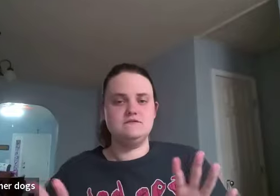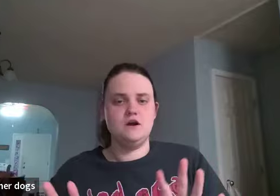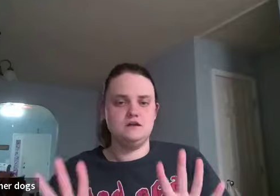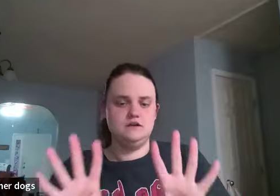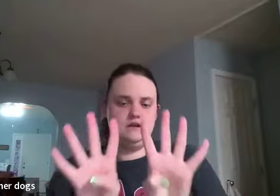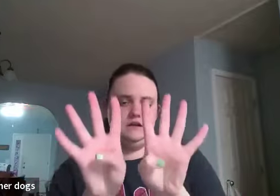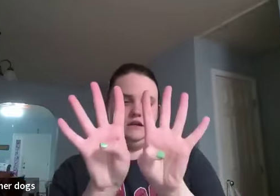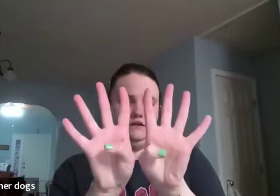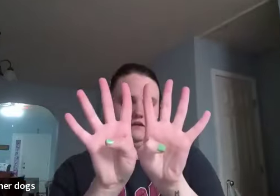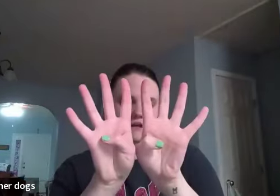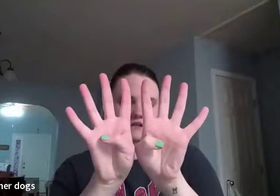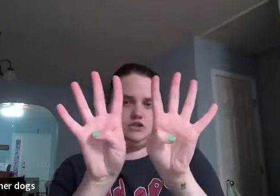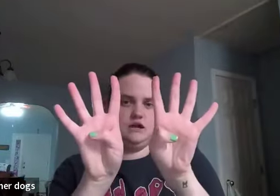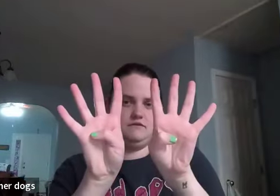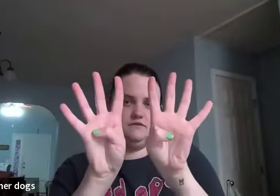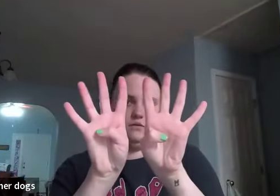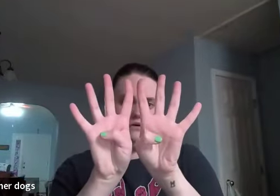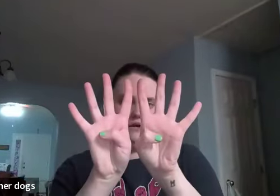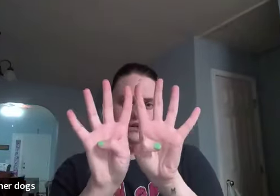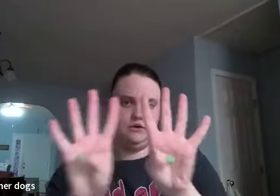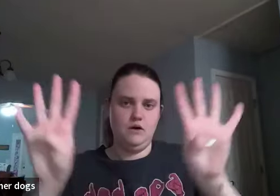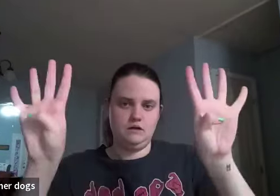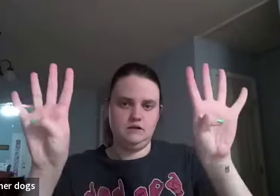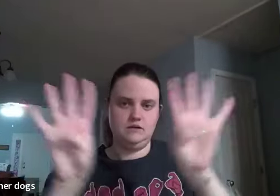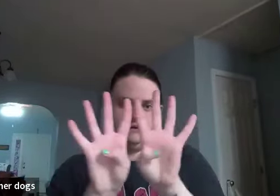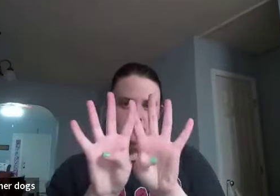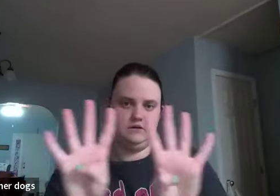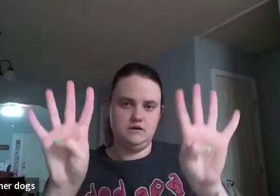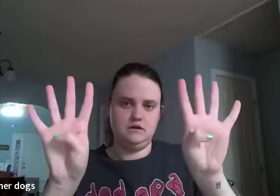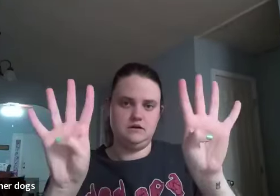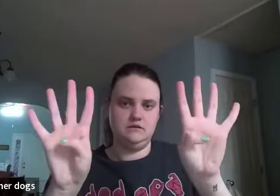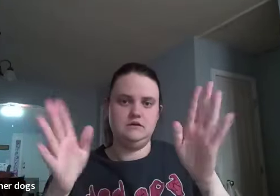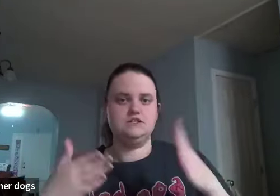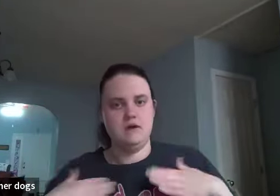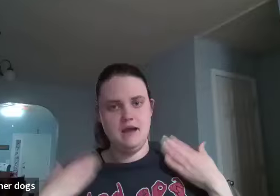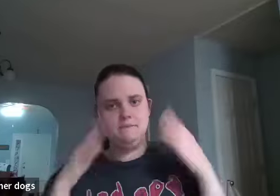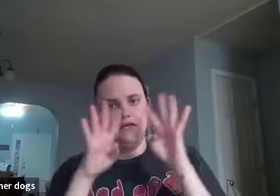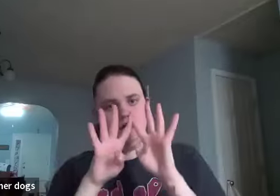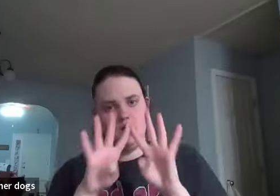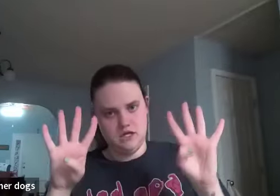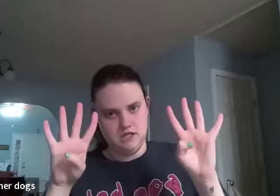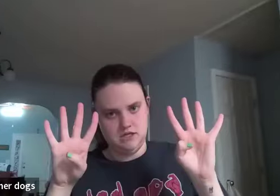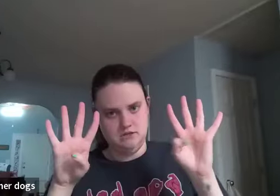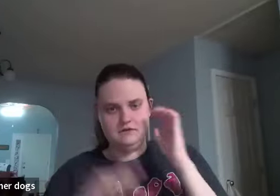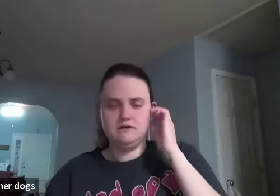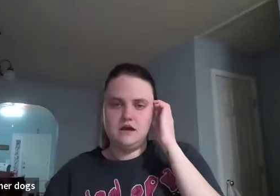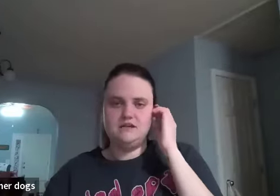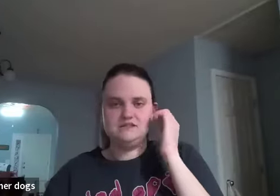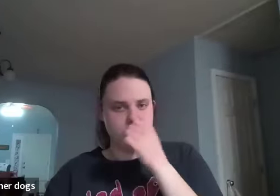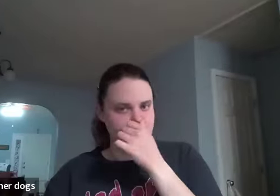sign for Hanukkah, and it's gonna have the four, and you go Hanukkah, Hanukkah. So Happy Hanukkah. And it's for the